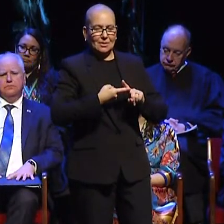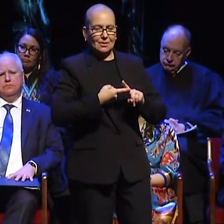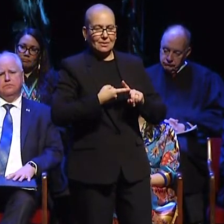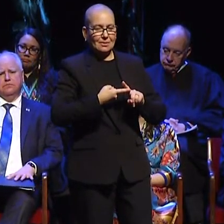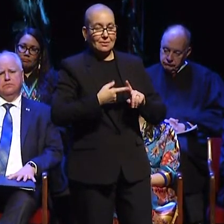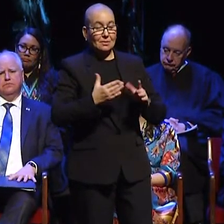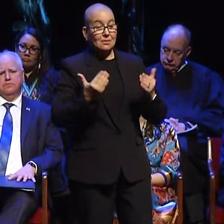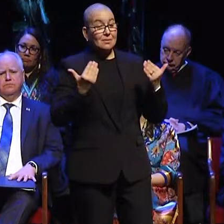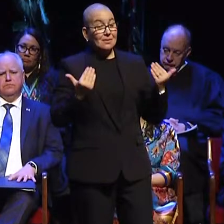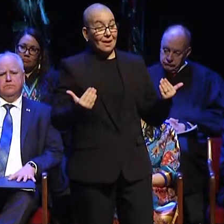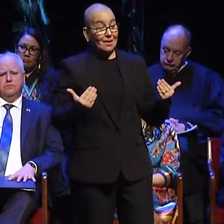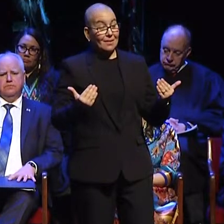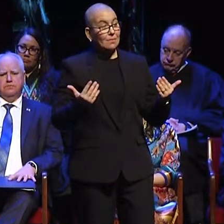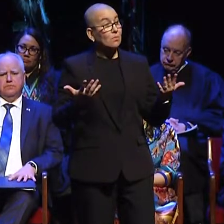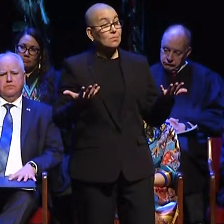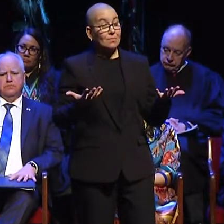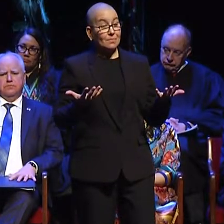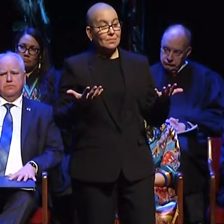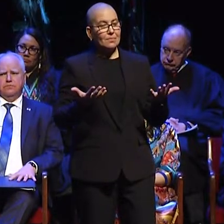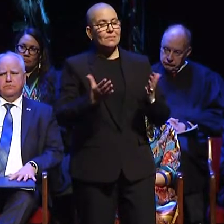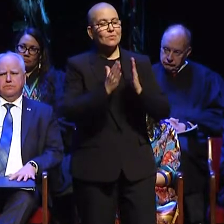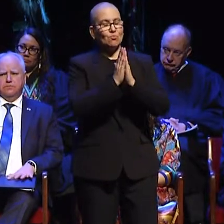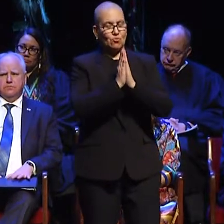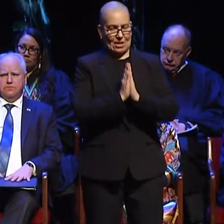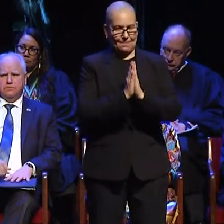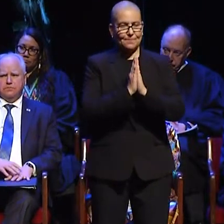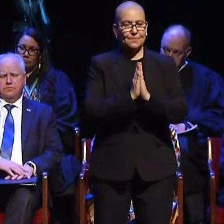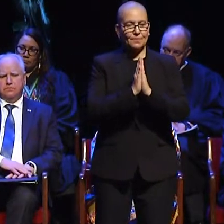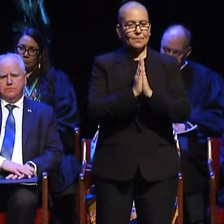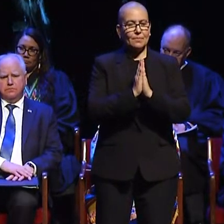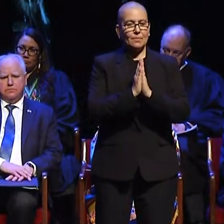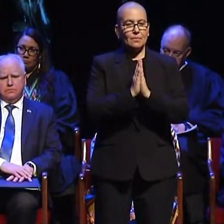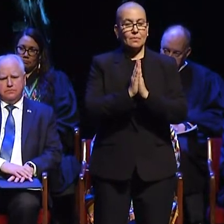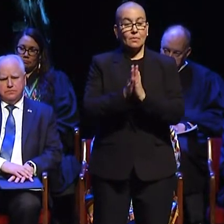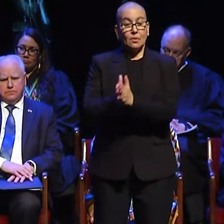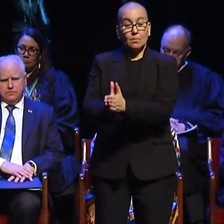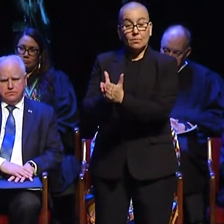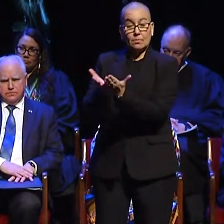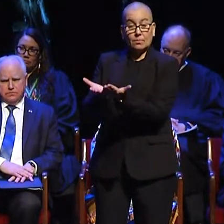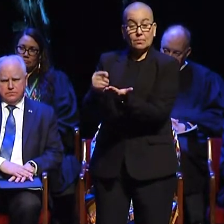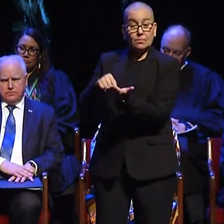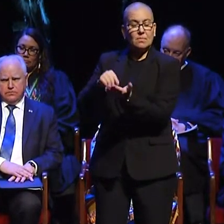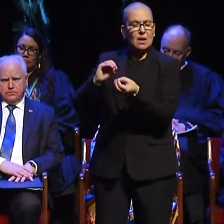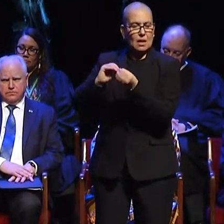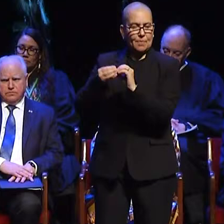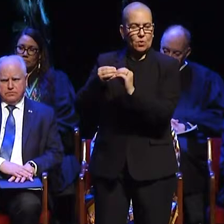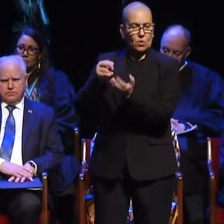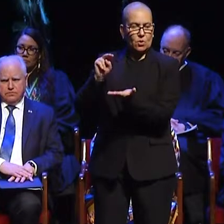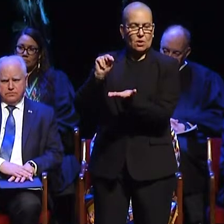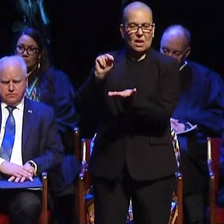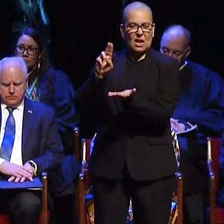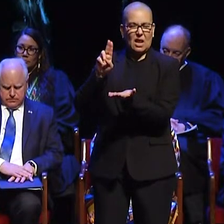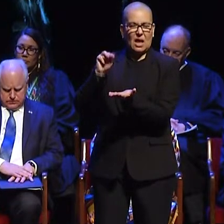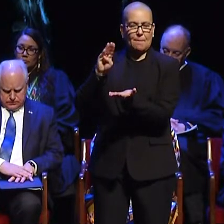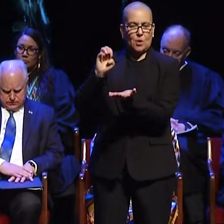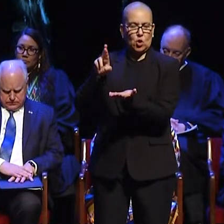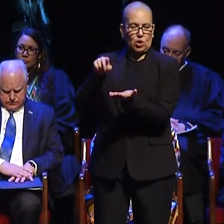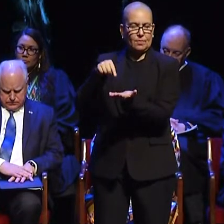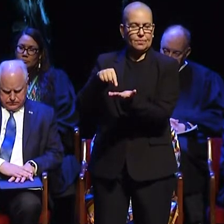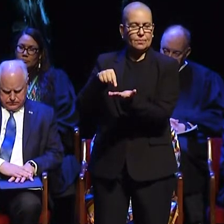I give you this prayer that is in the book of Numbers, this prayer that is given in